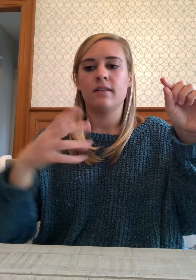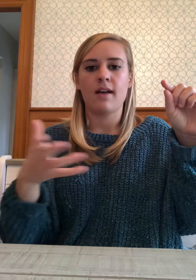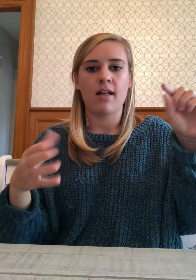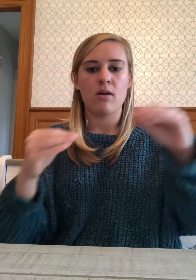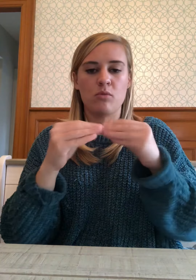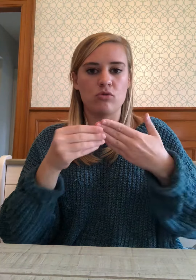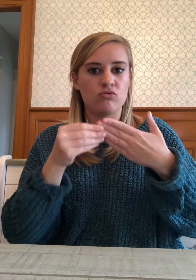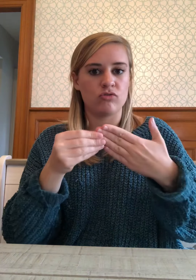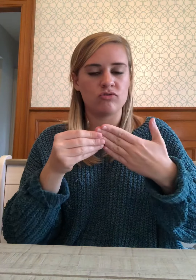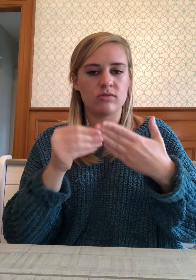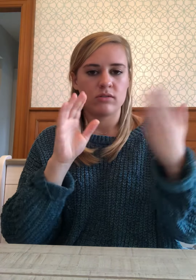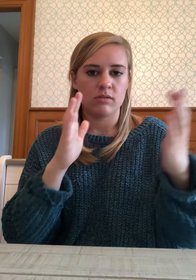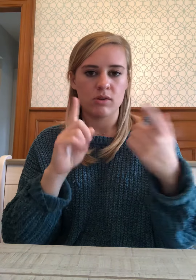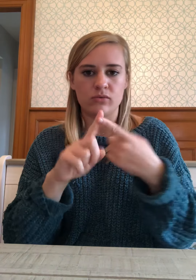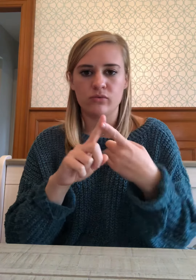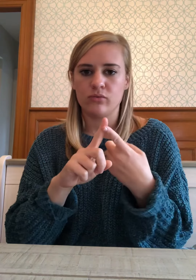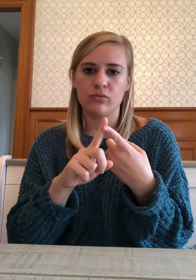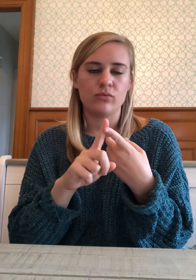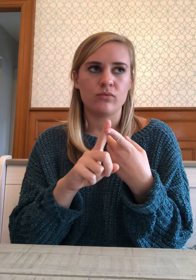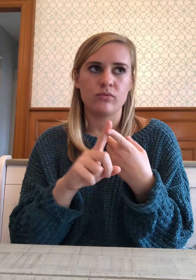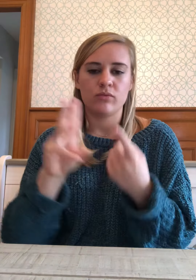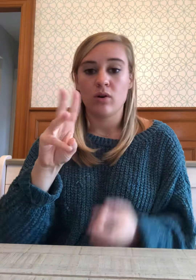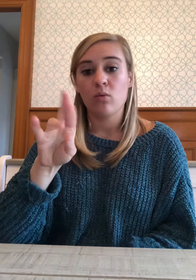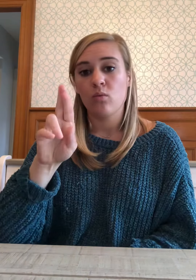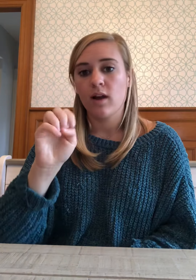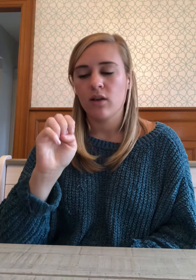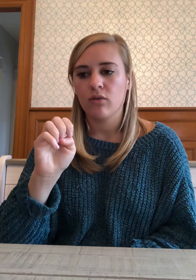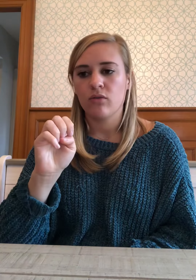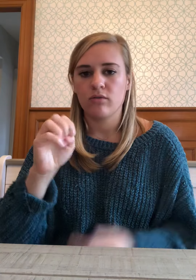rigid than a wire down the list.